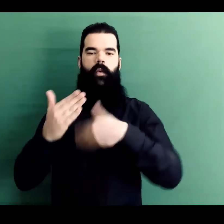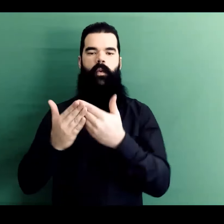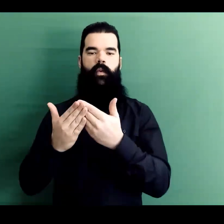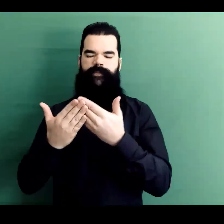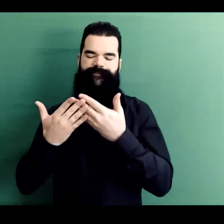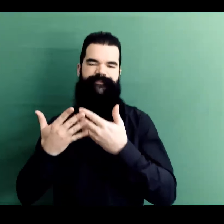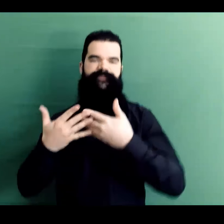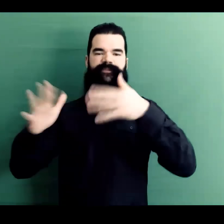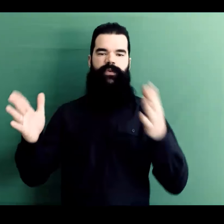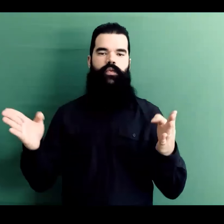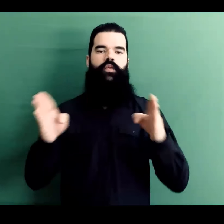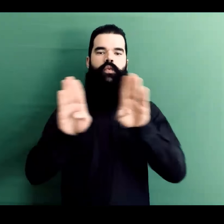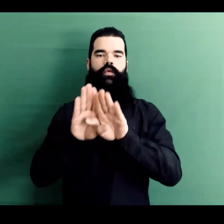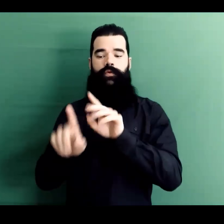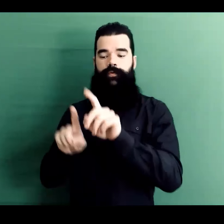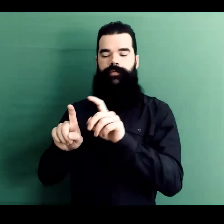Spanish.